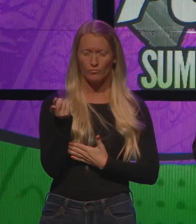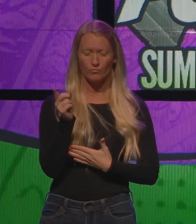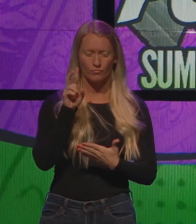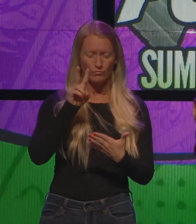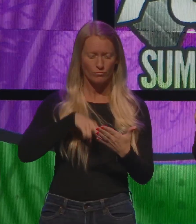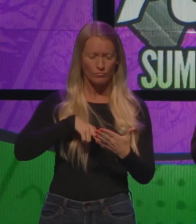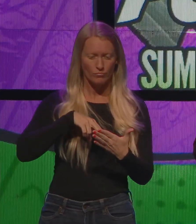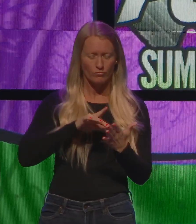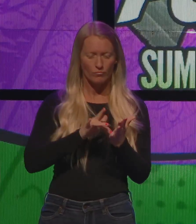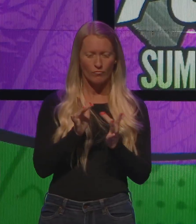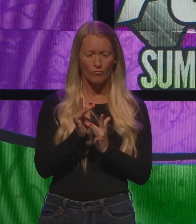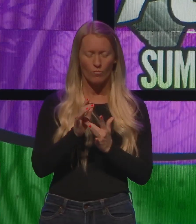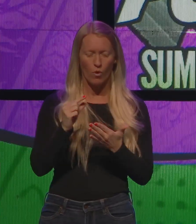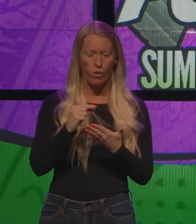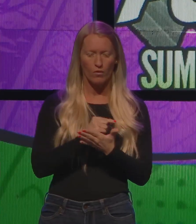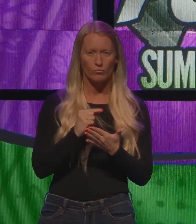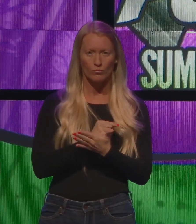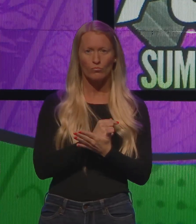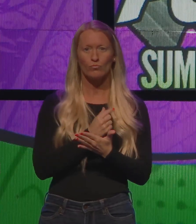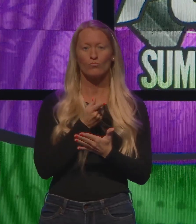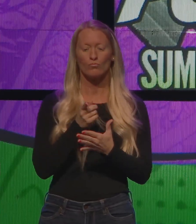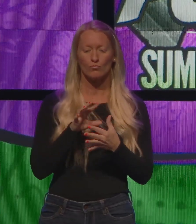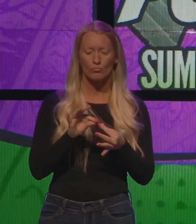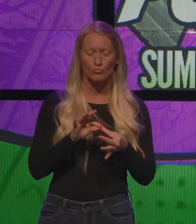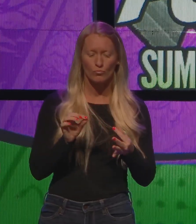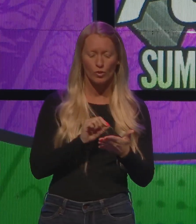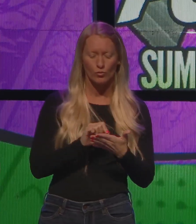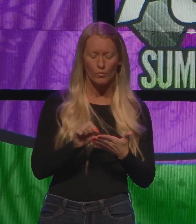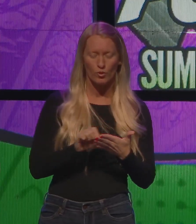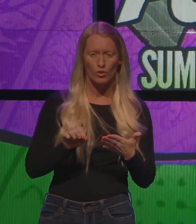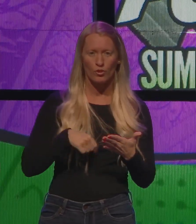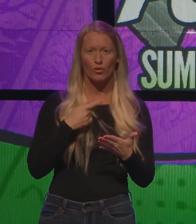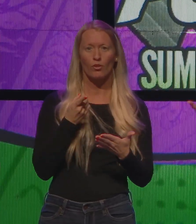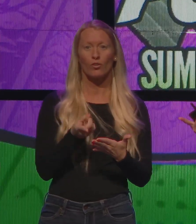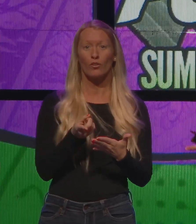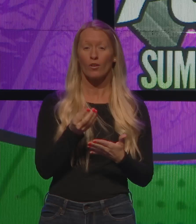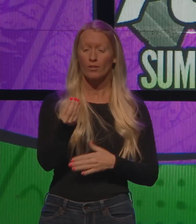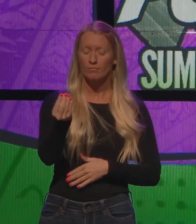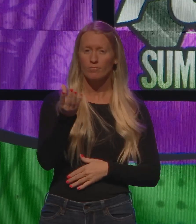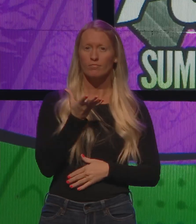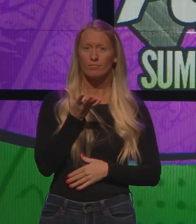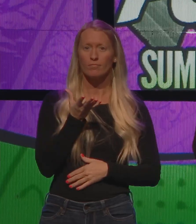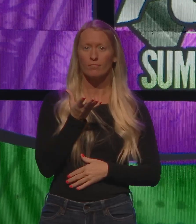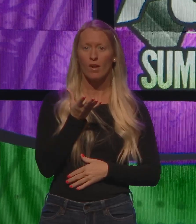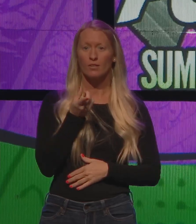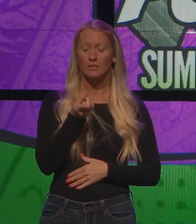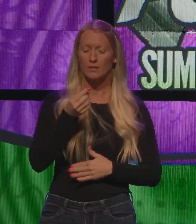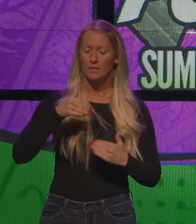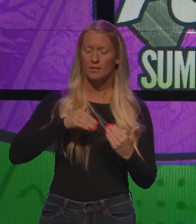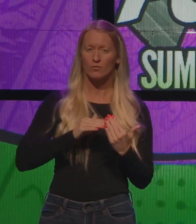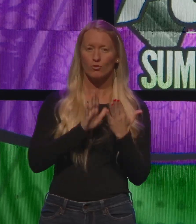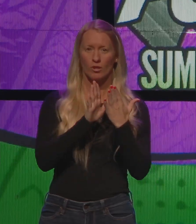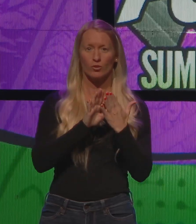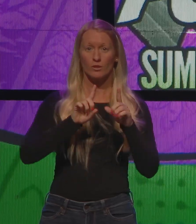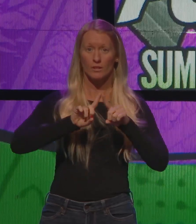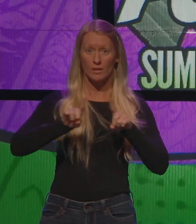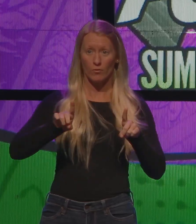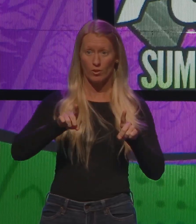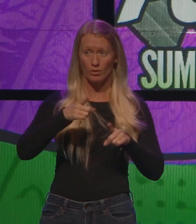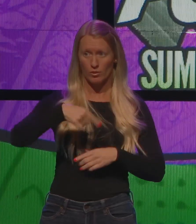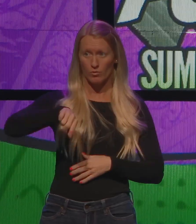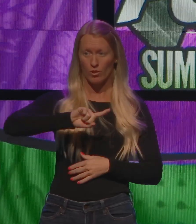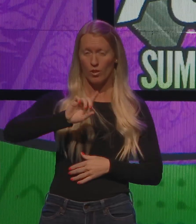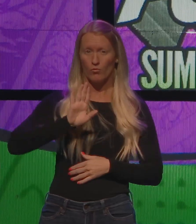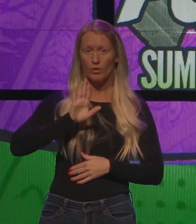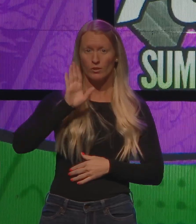us. Let's look at some alternatives because you raised your hands. You know the pain,